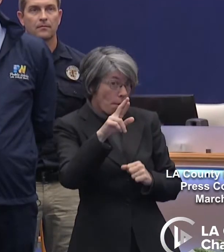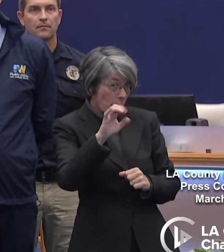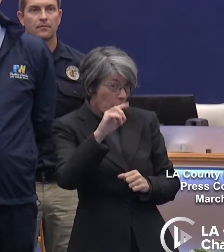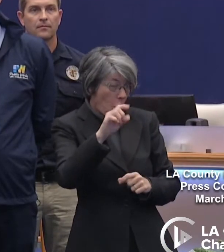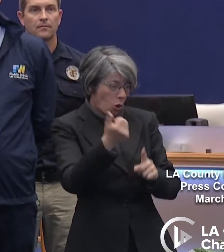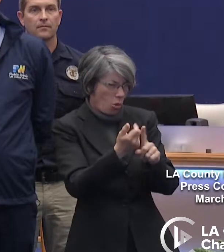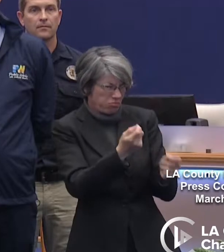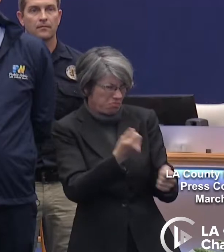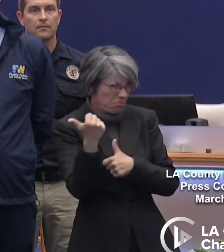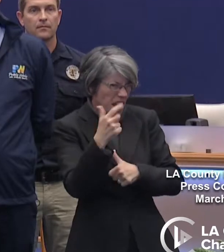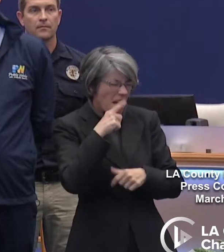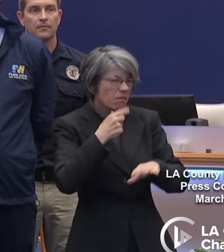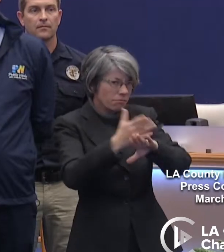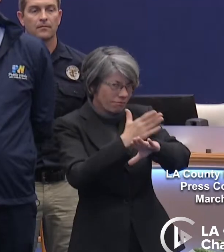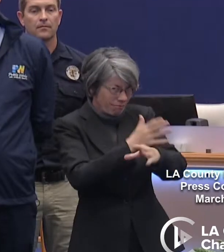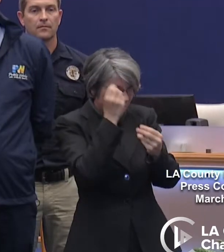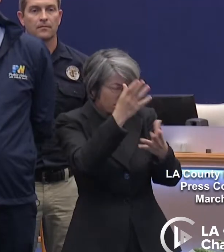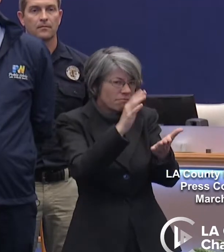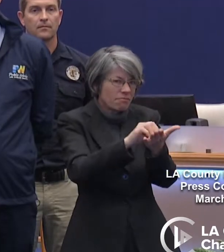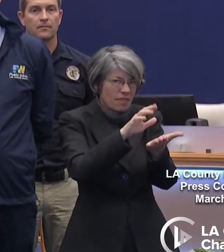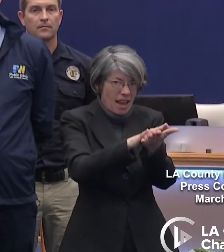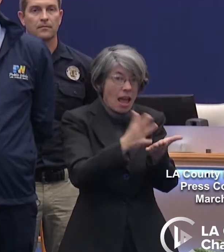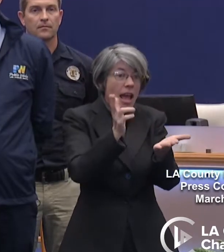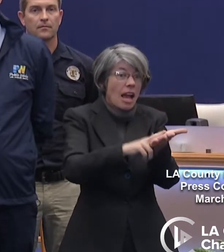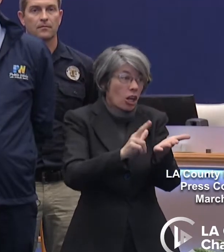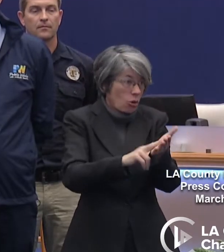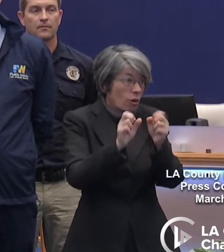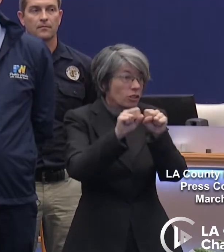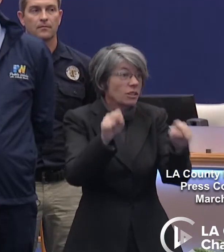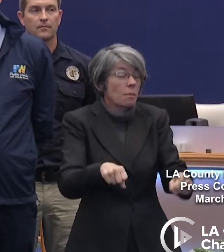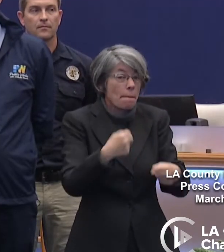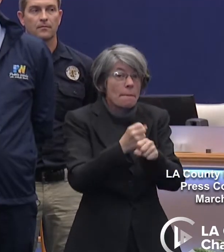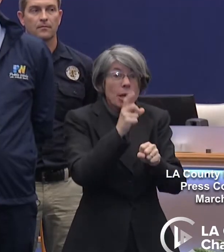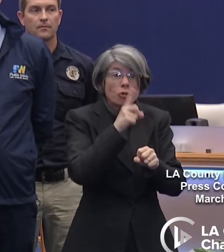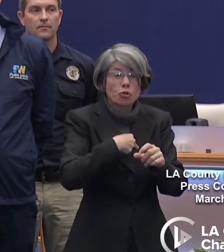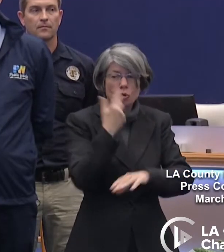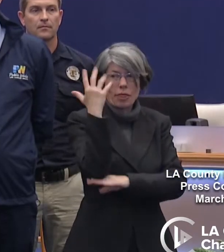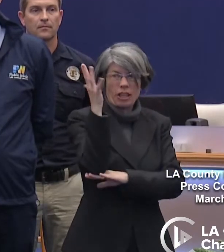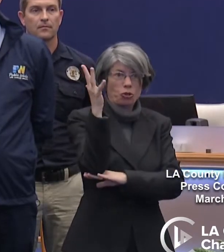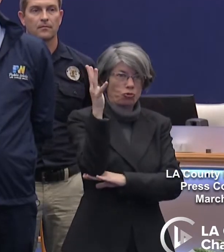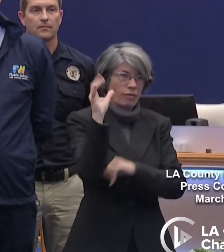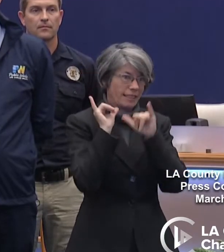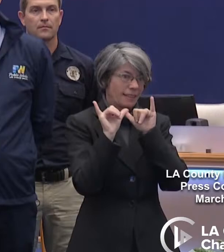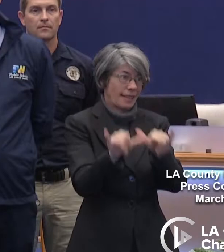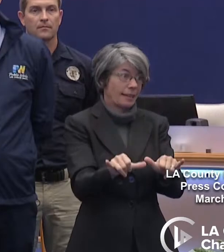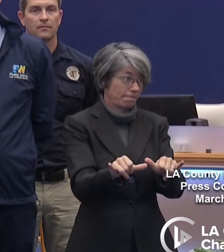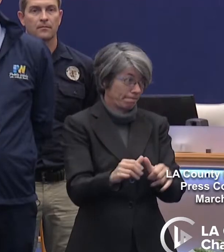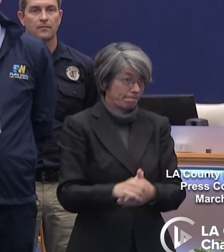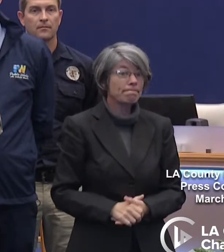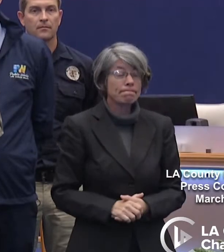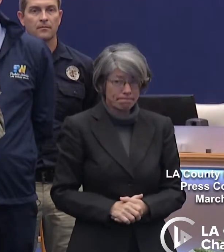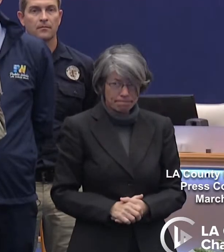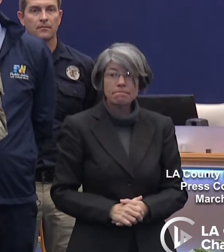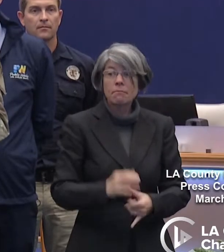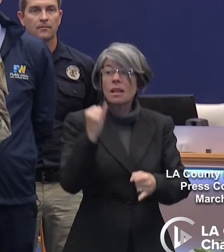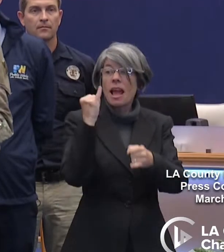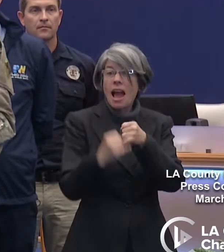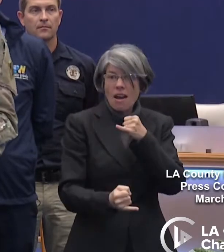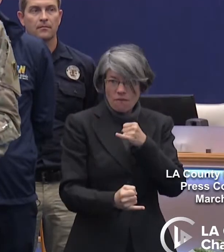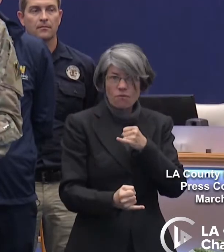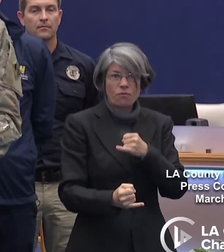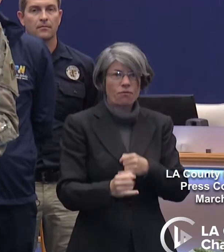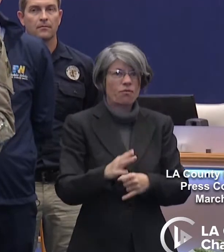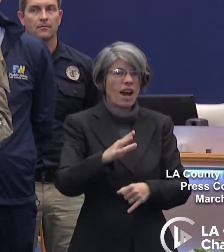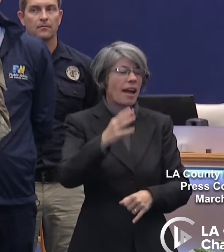removed, and this update will be recorded in the contractor's system to ensure the tree remains in place. And finally, brown